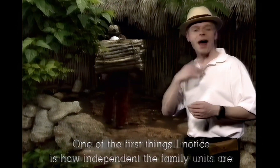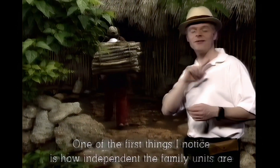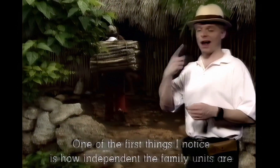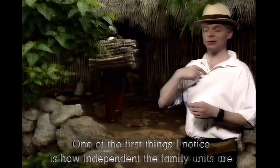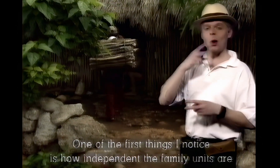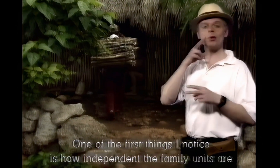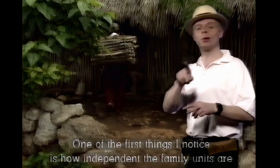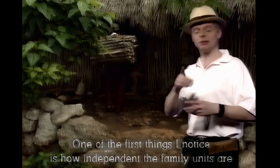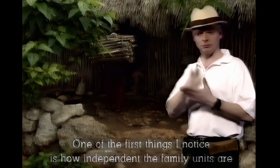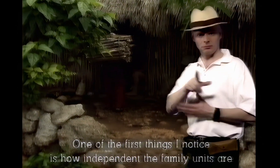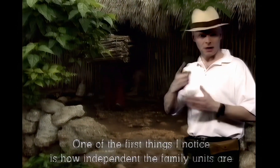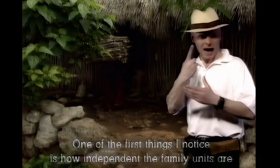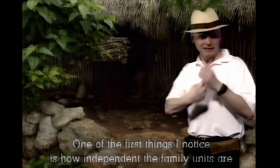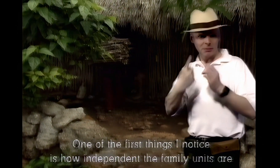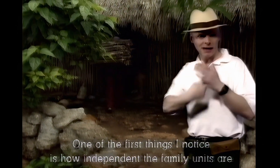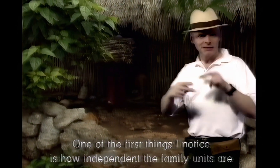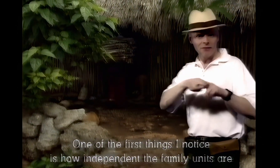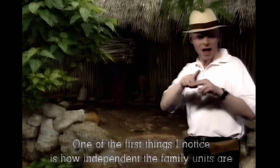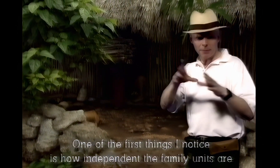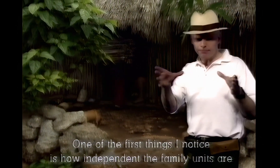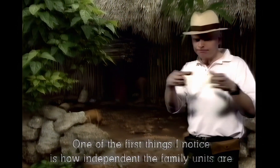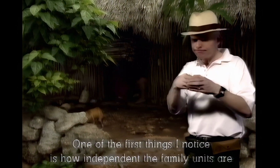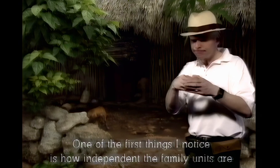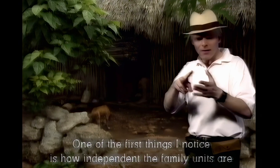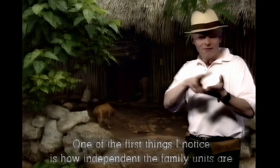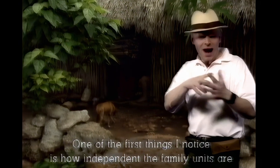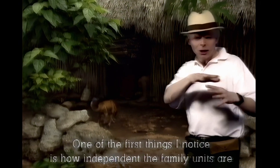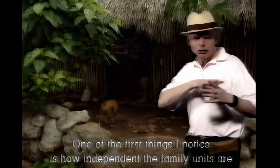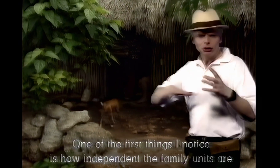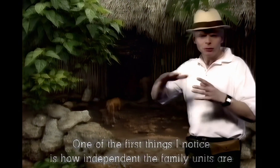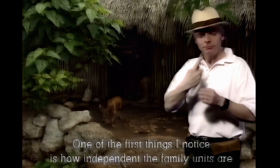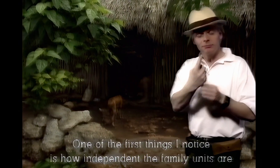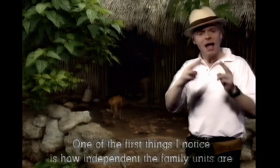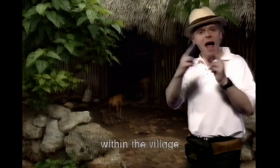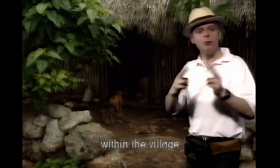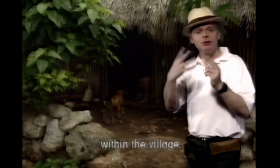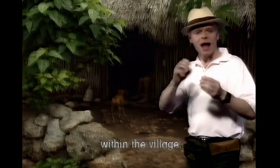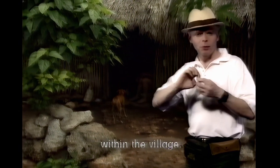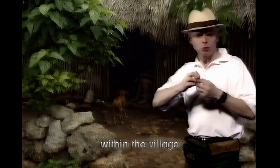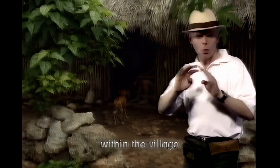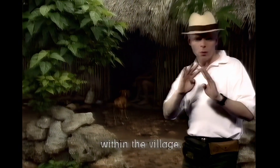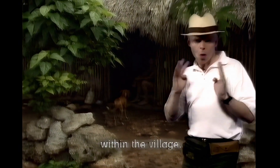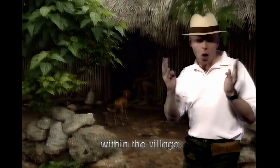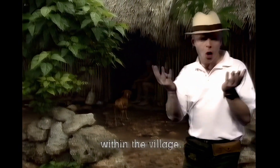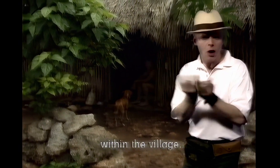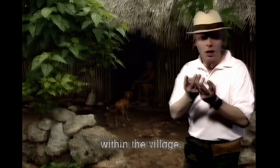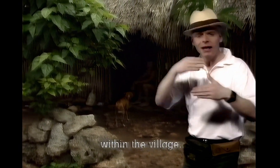One of the first things I notice is how independent the family units are within the village. Each house is surrounded by a stone